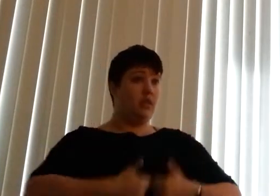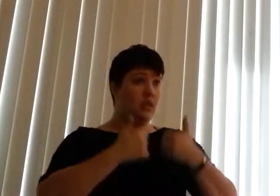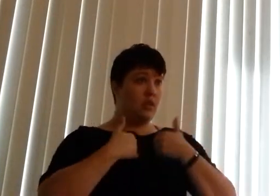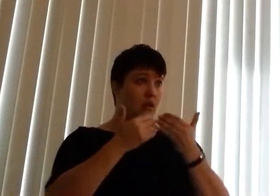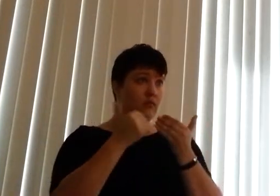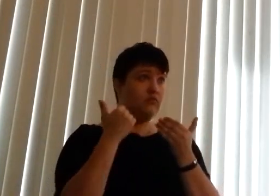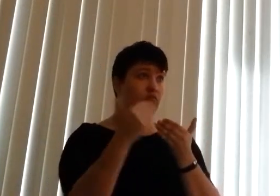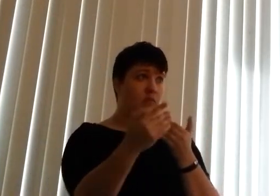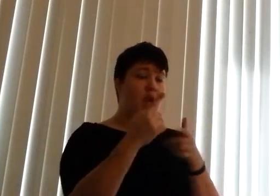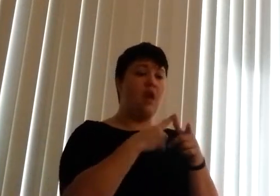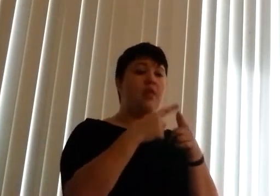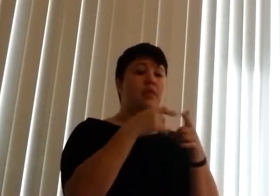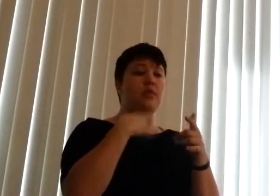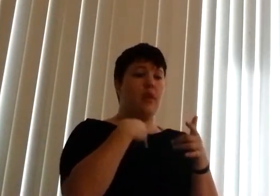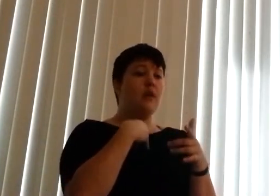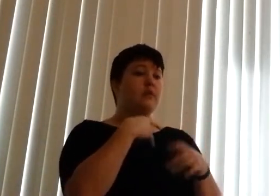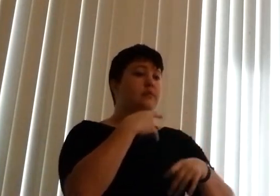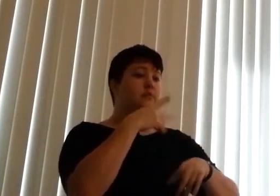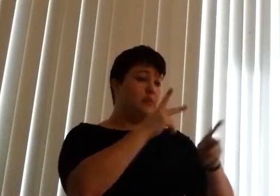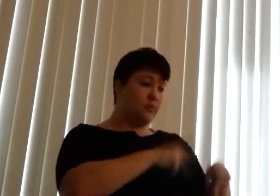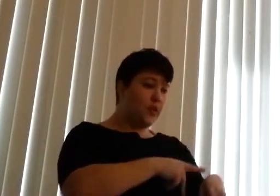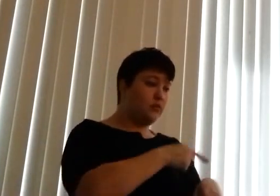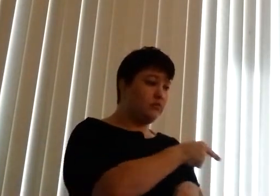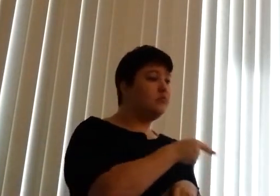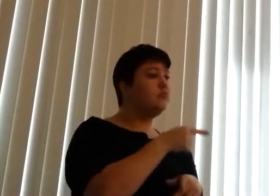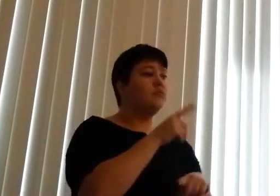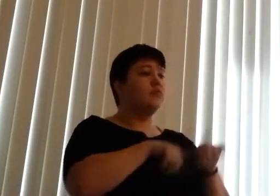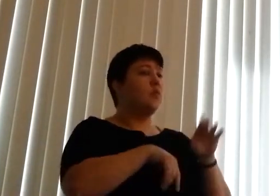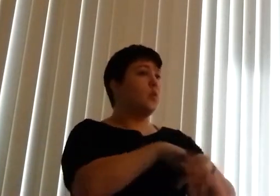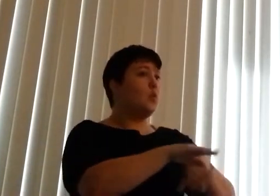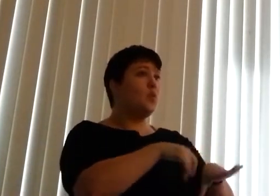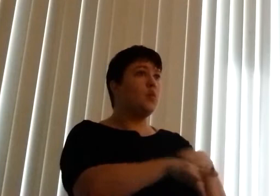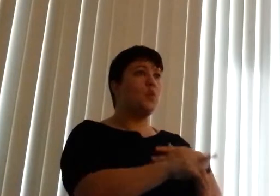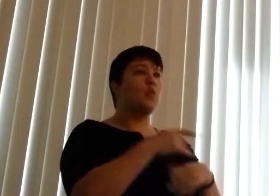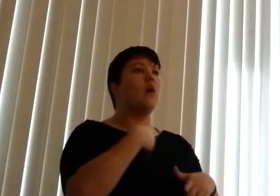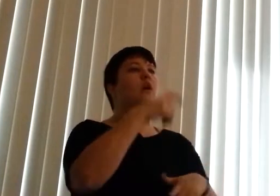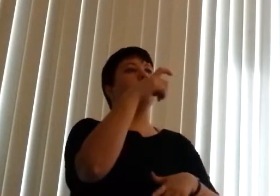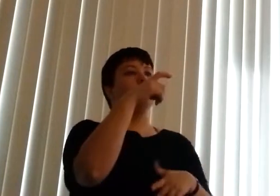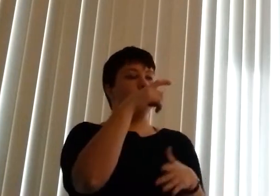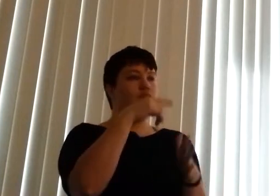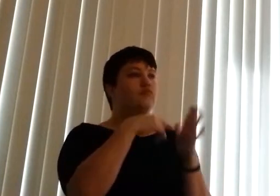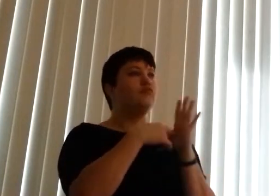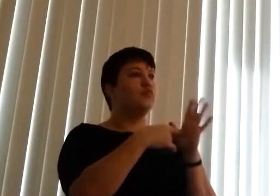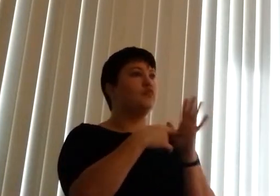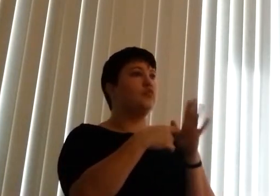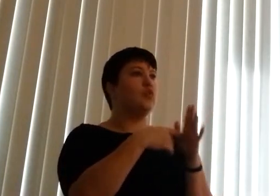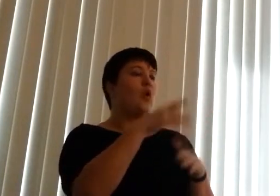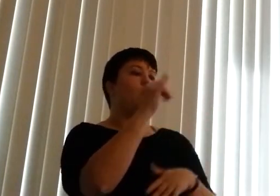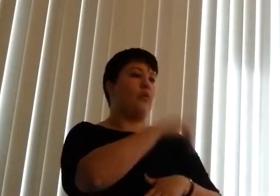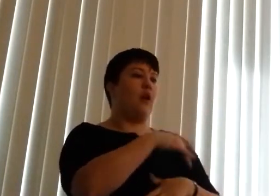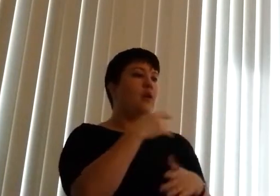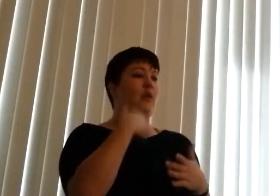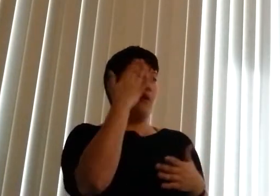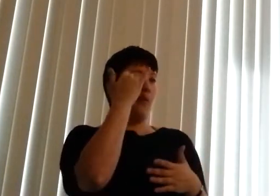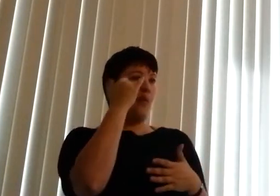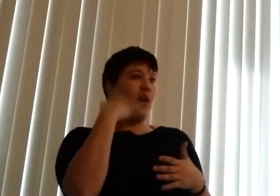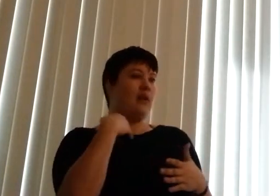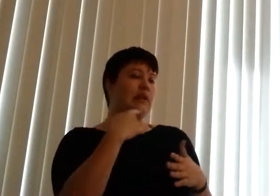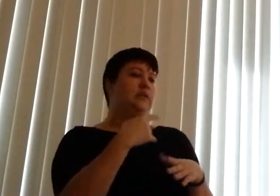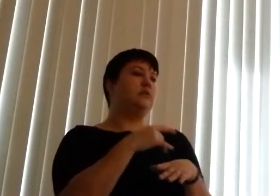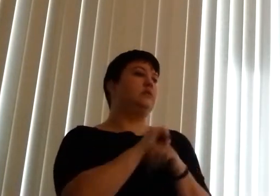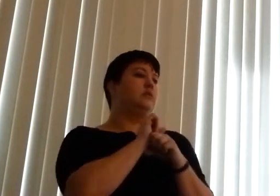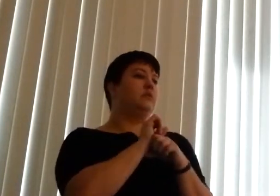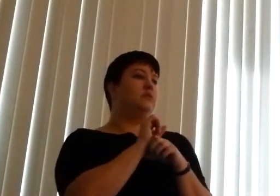paraplegia would bear on selection. Why? Because paraplegia obviously influences